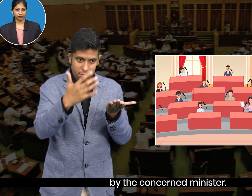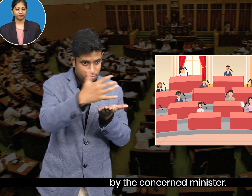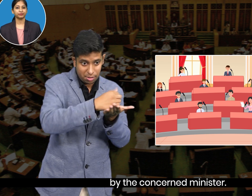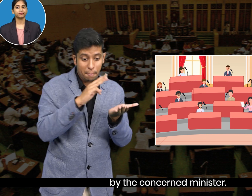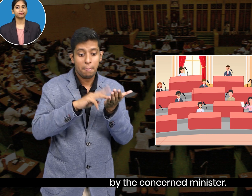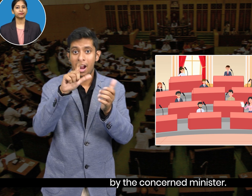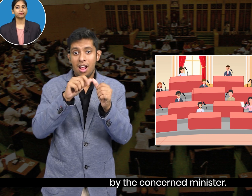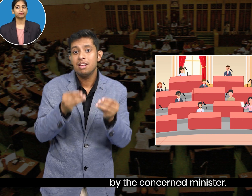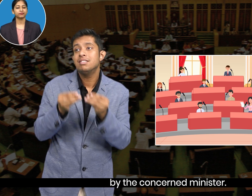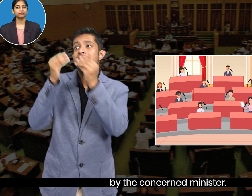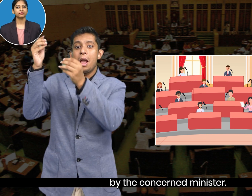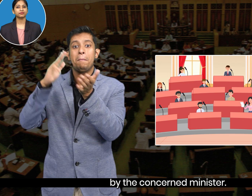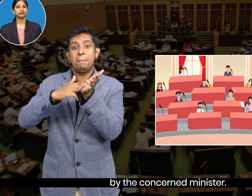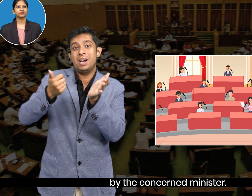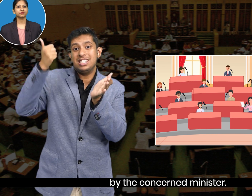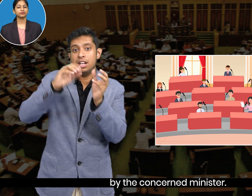minister.